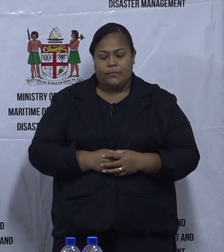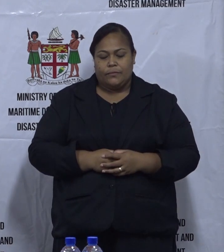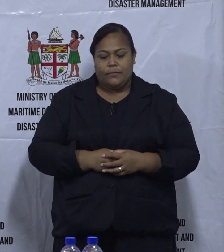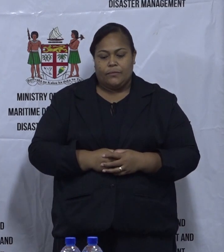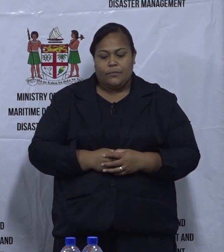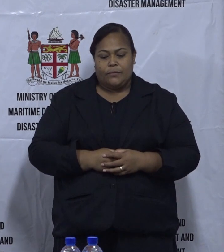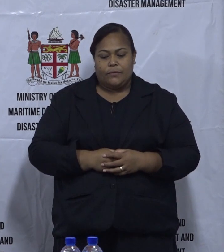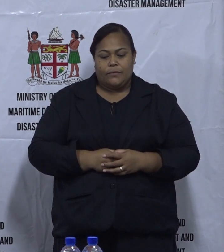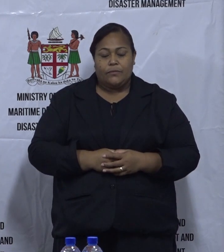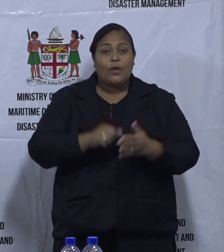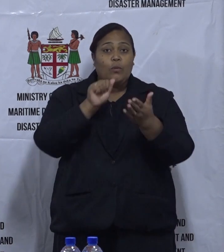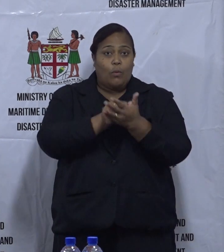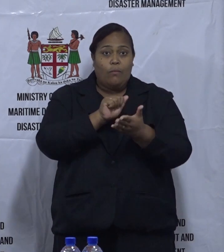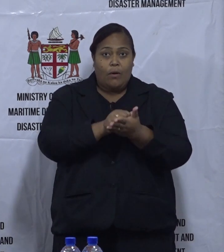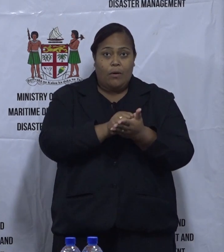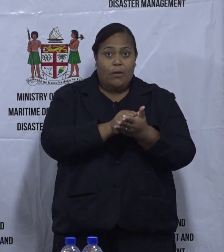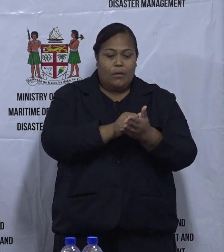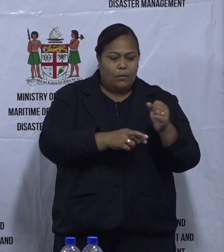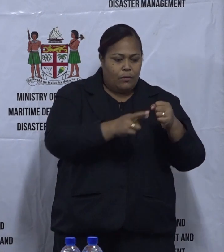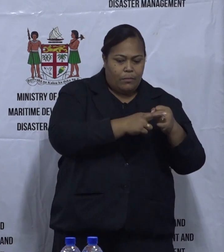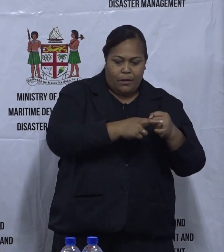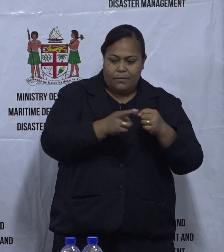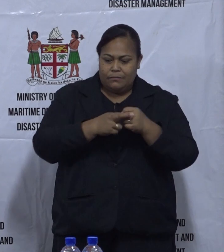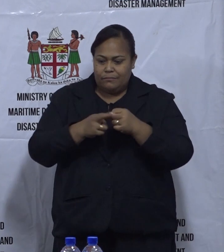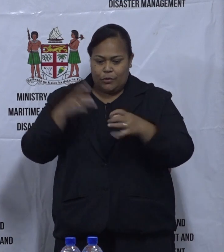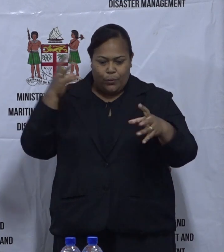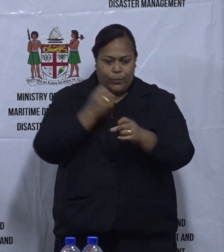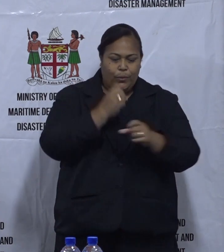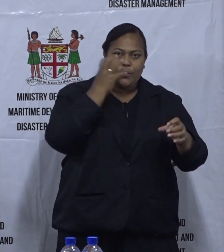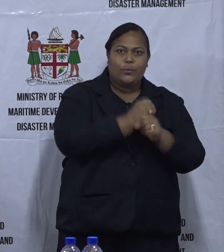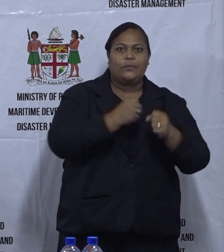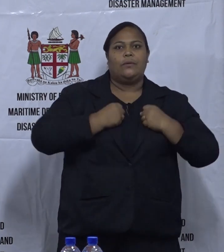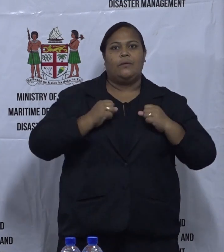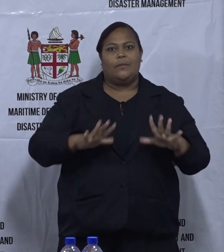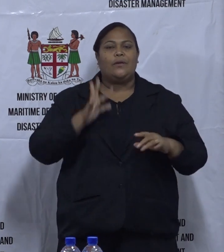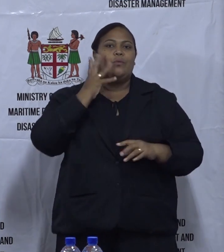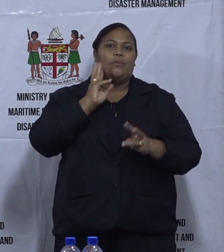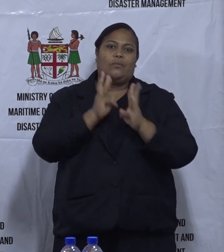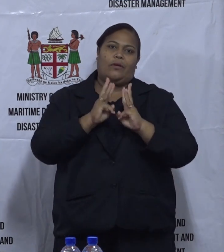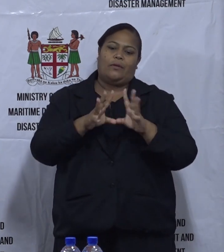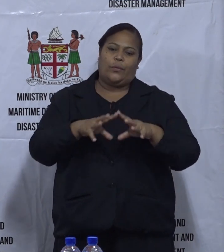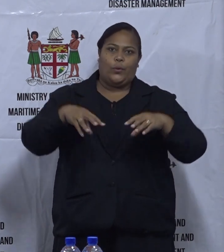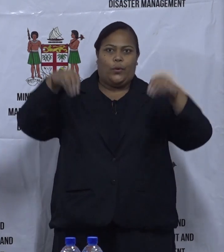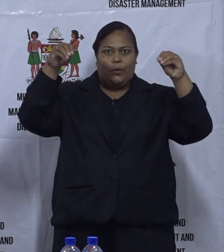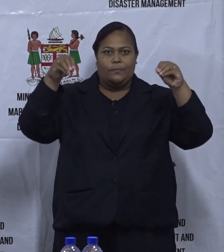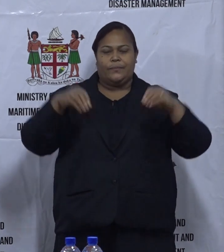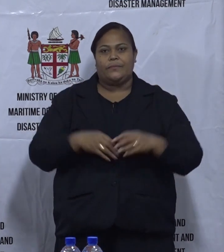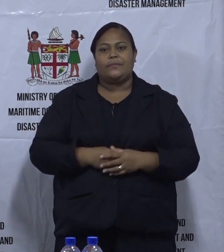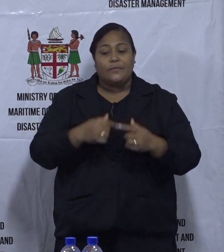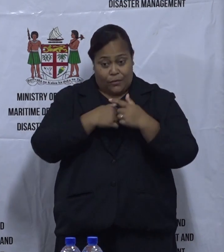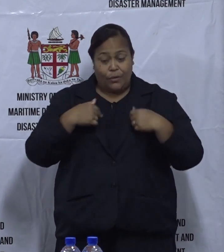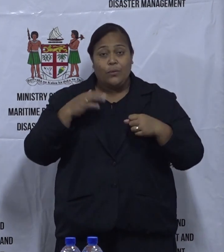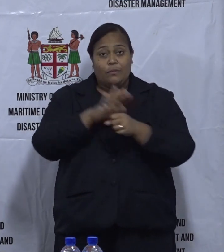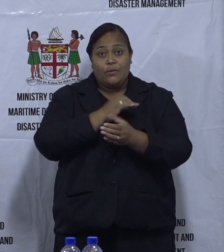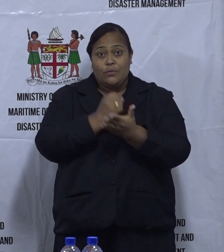that effective restoration works are concluded as soon as weather permits. We will ensure that